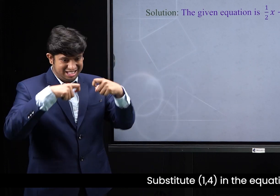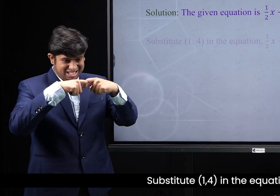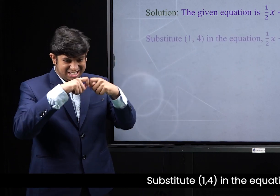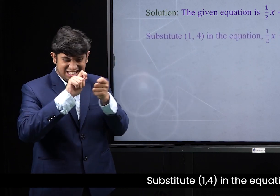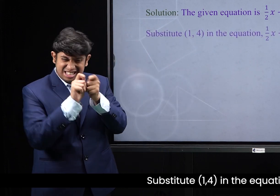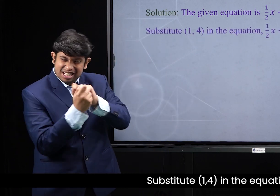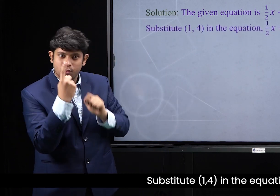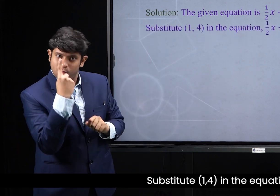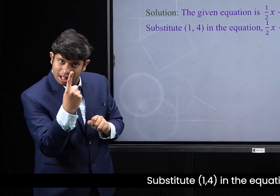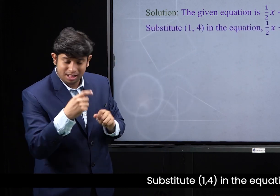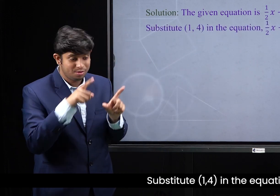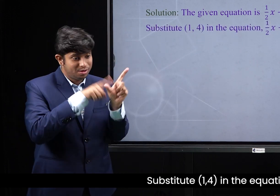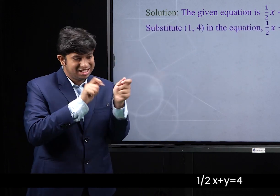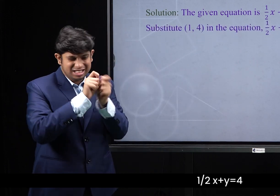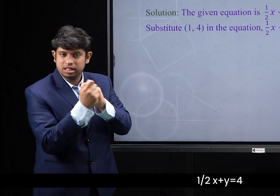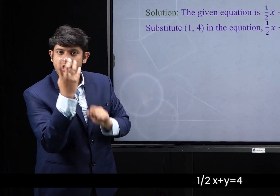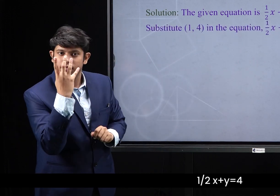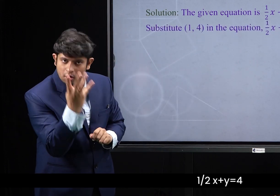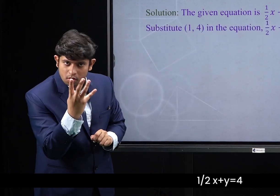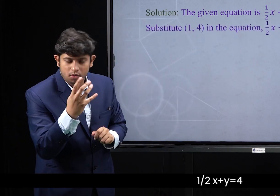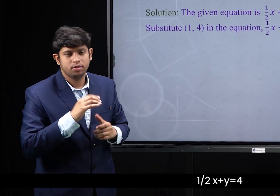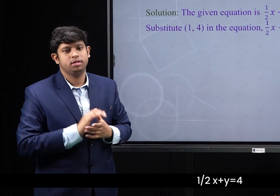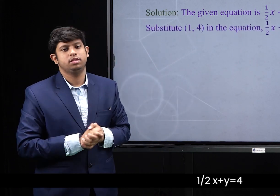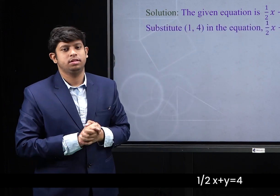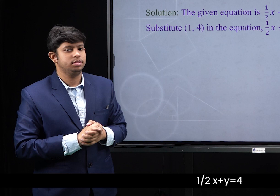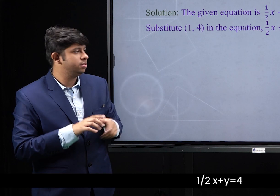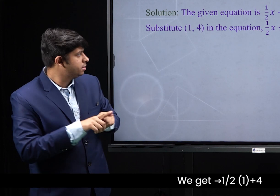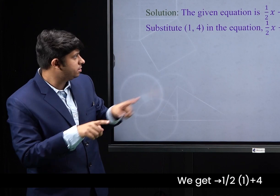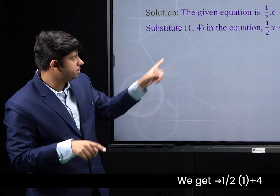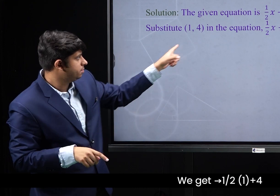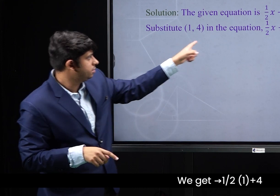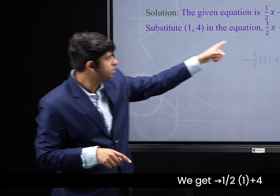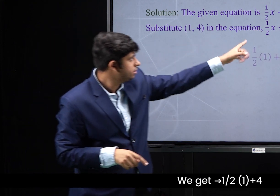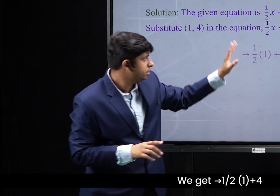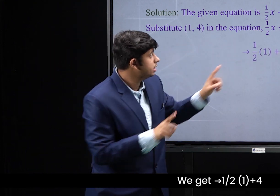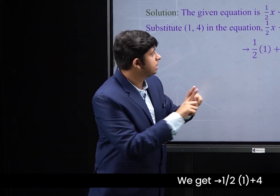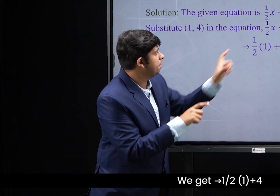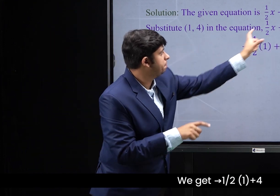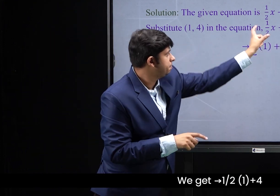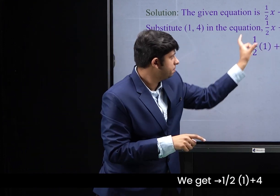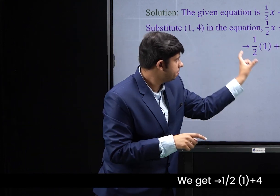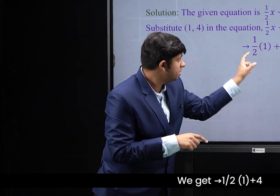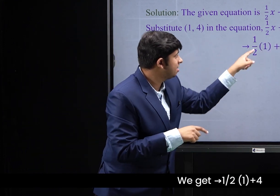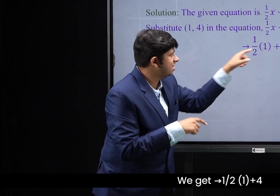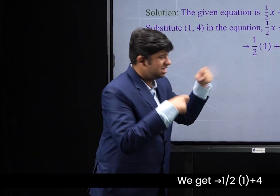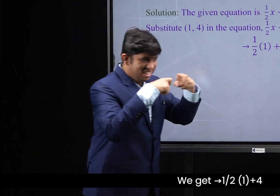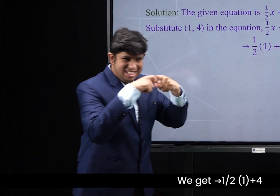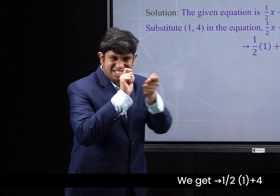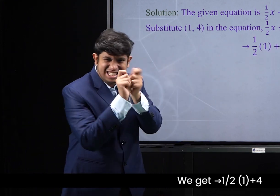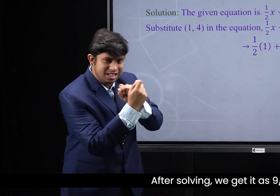Substitute 1, 4 in the equation 1 by 2x plus y equal to 4. We get 1 by 2 into 1 plus 4.